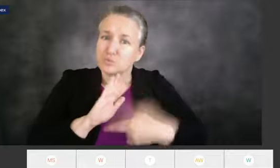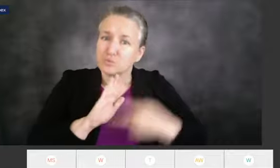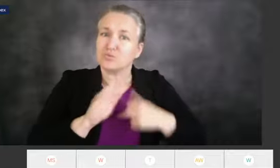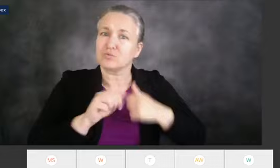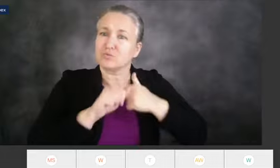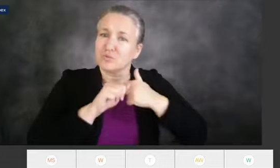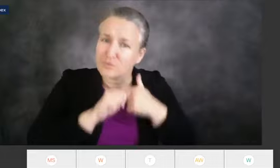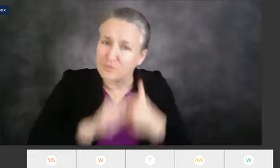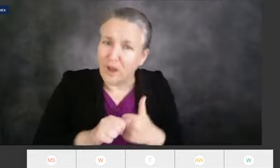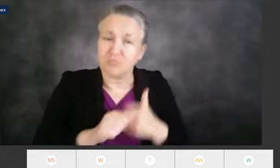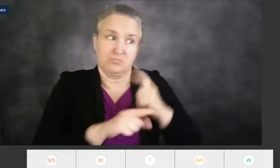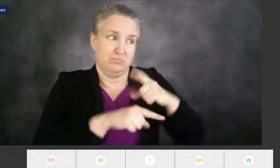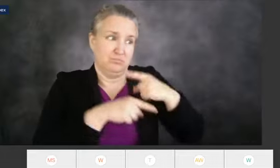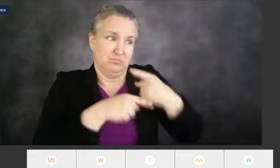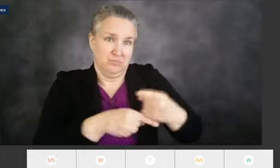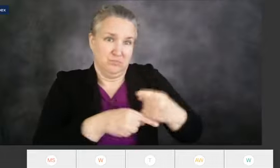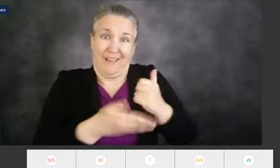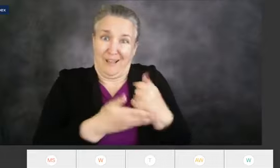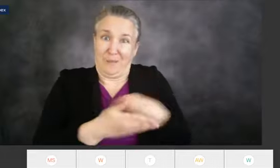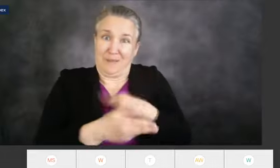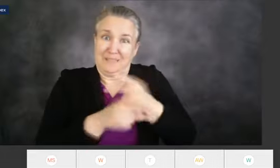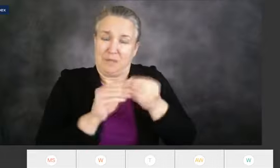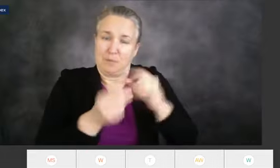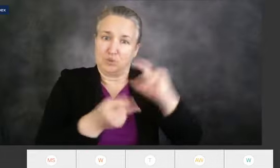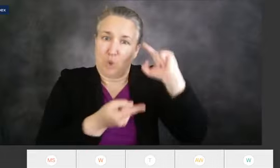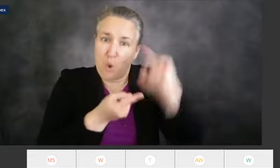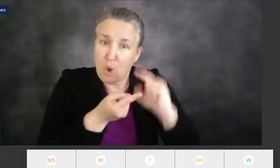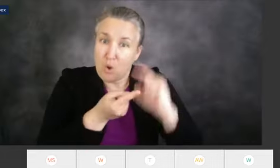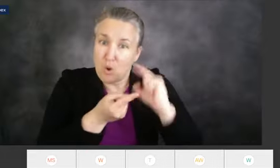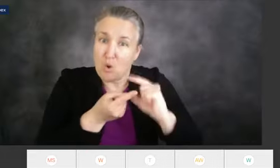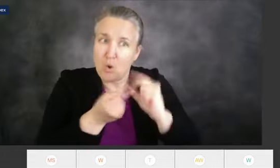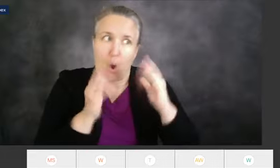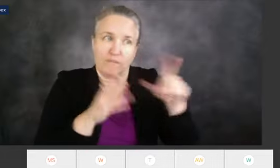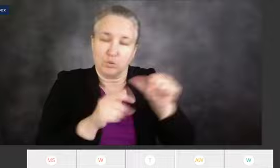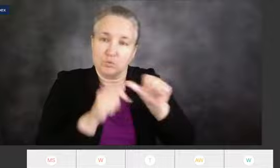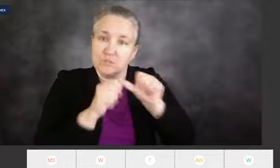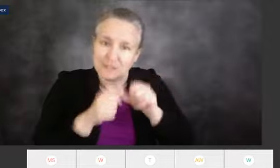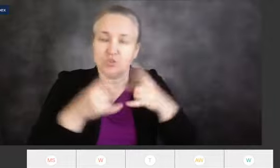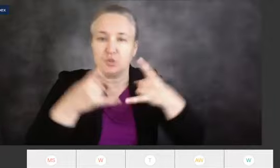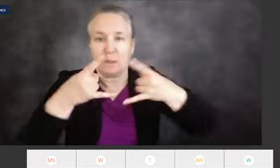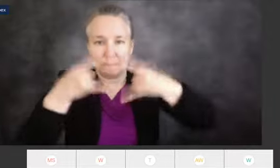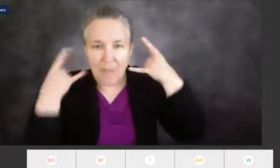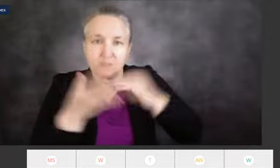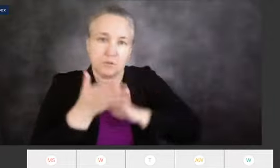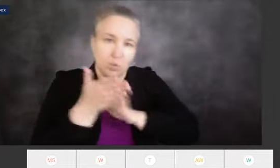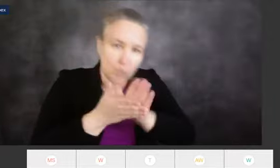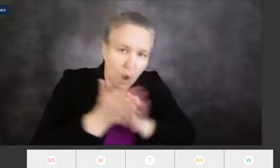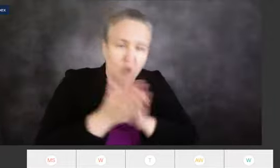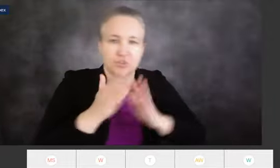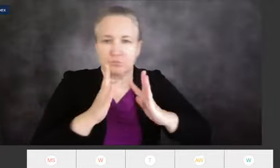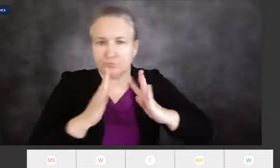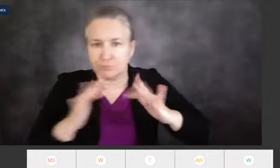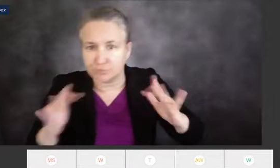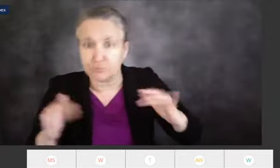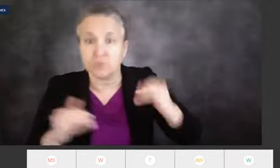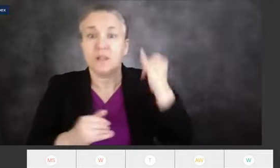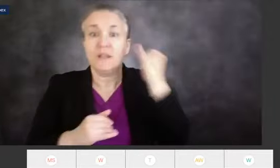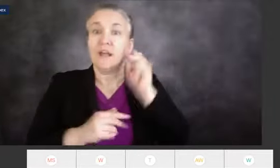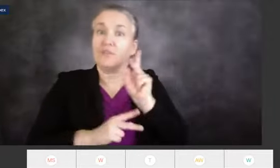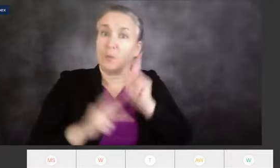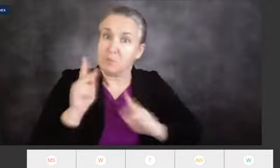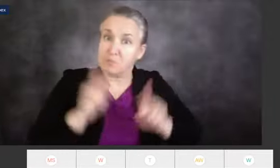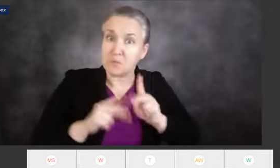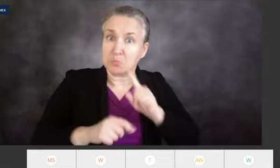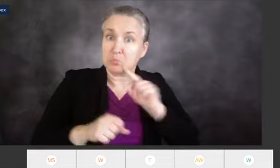that have enabled us to keep our numbers relatively low these last several months. And if people really